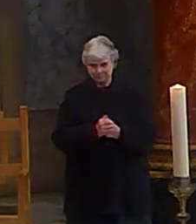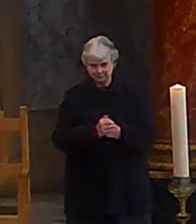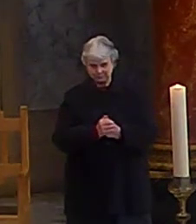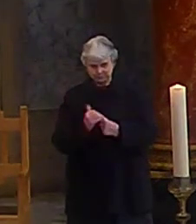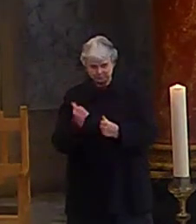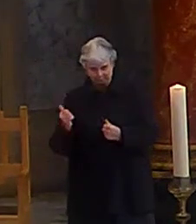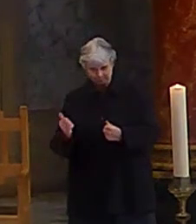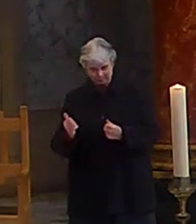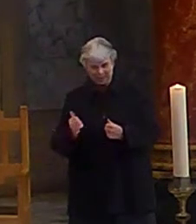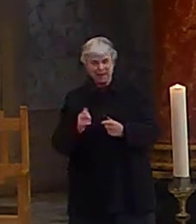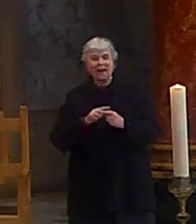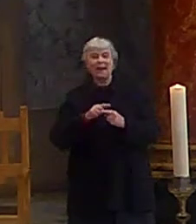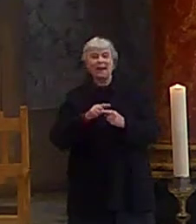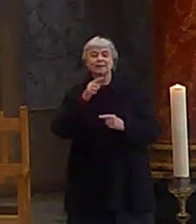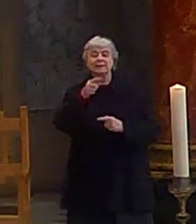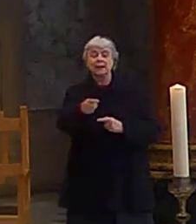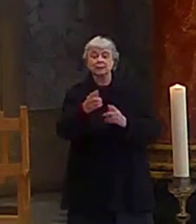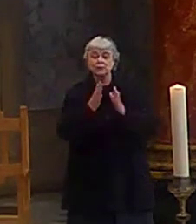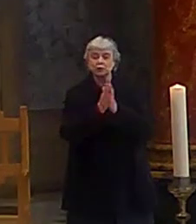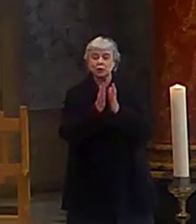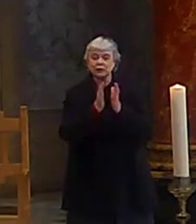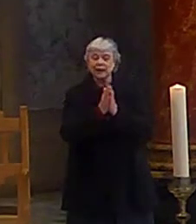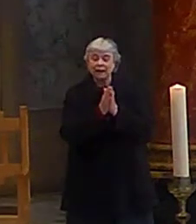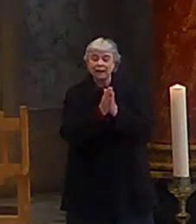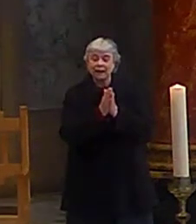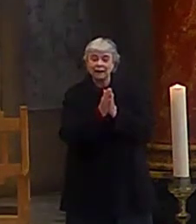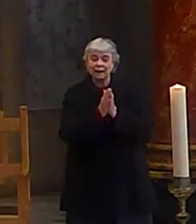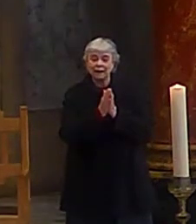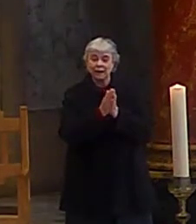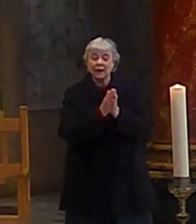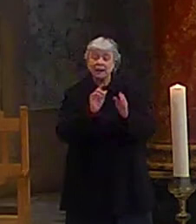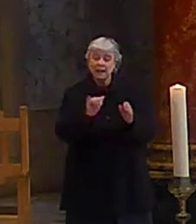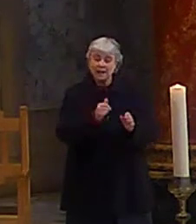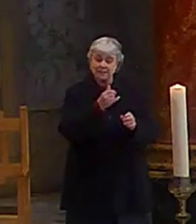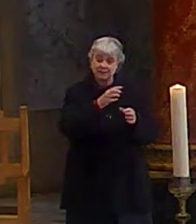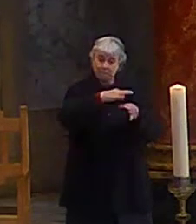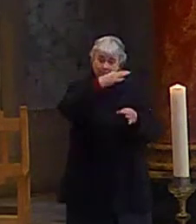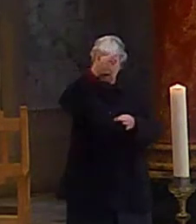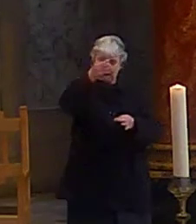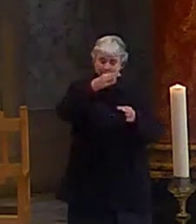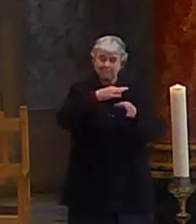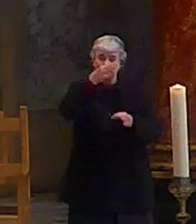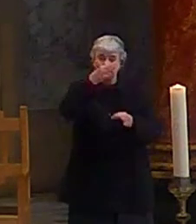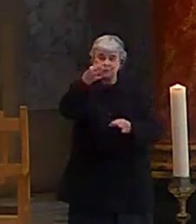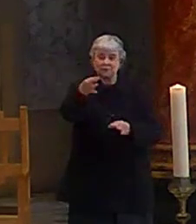next sunday is palm sunday